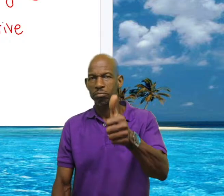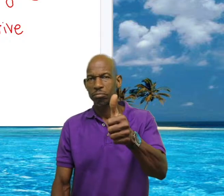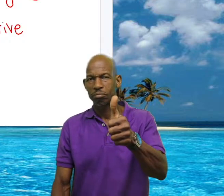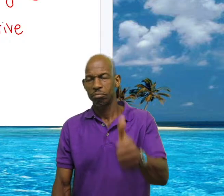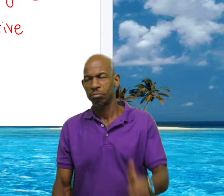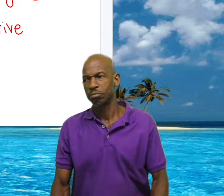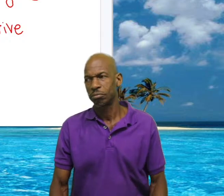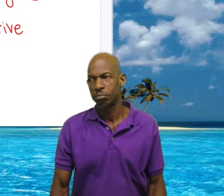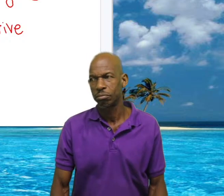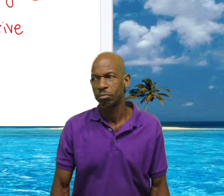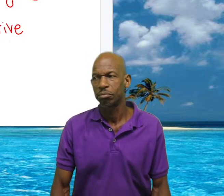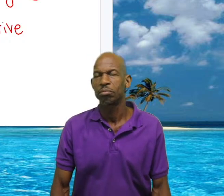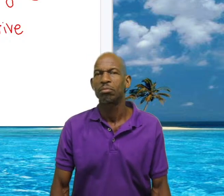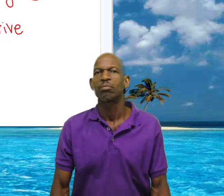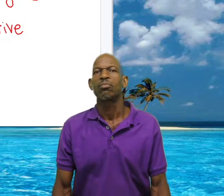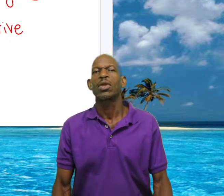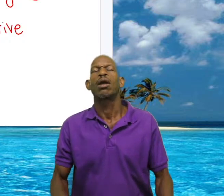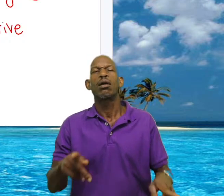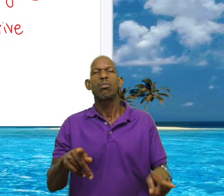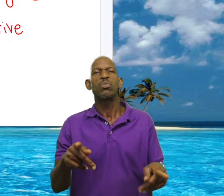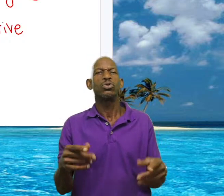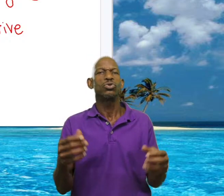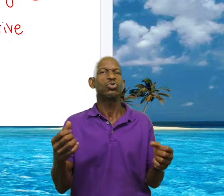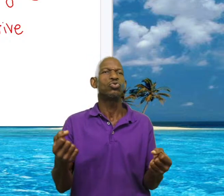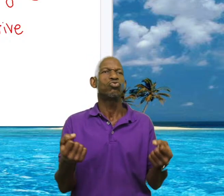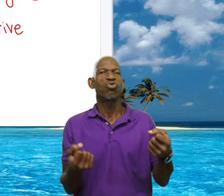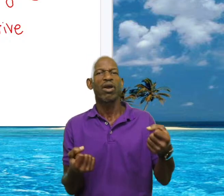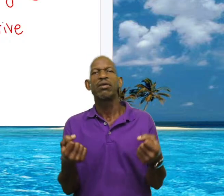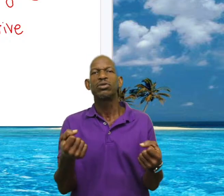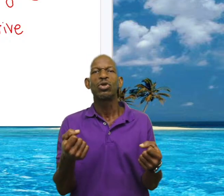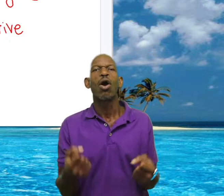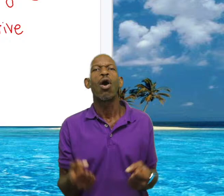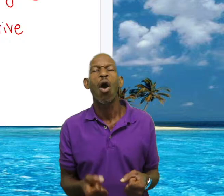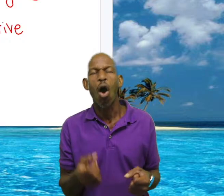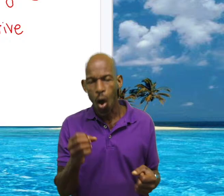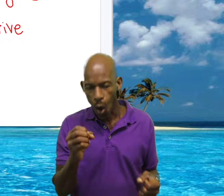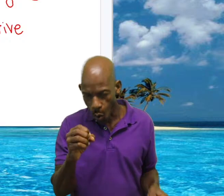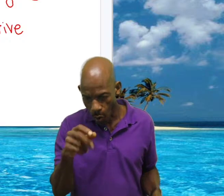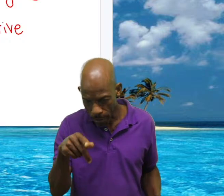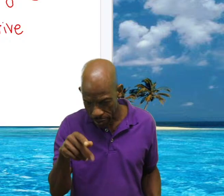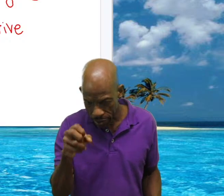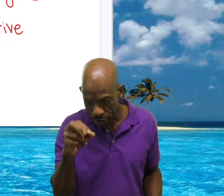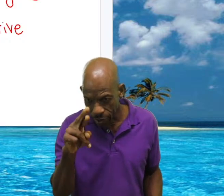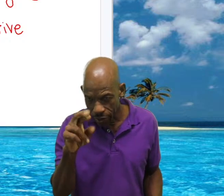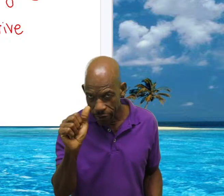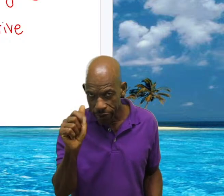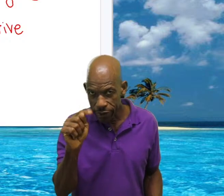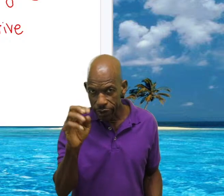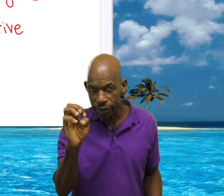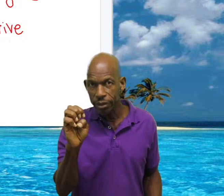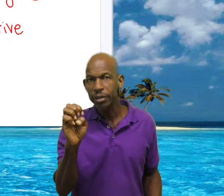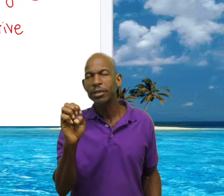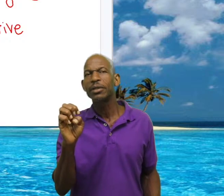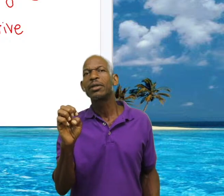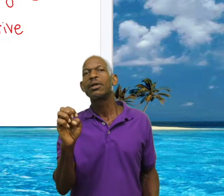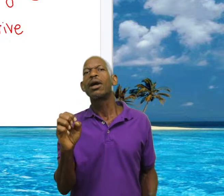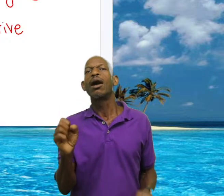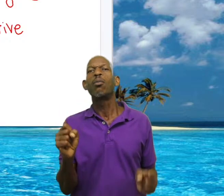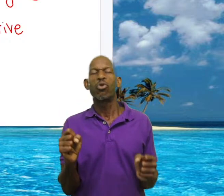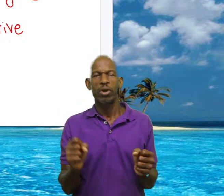So as person who is using a tractor, some big machine, they